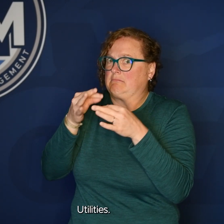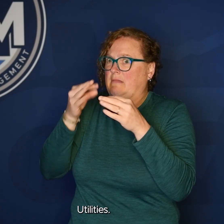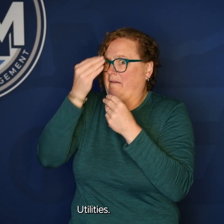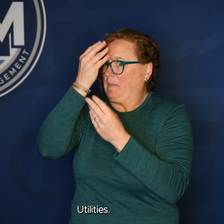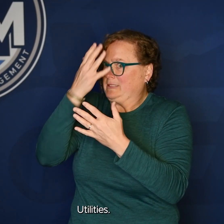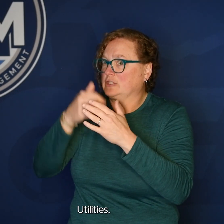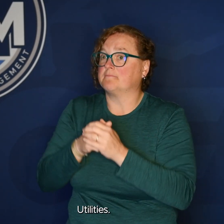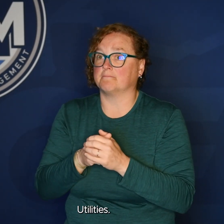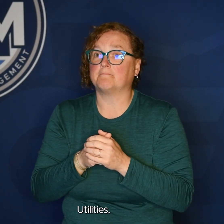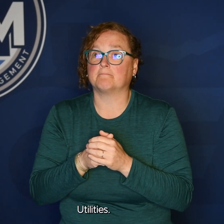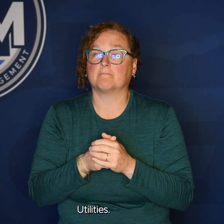Utilities.